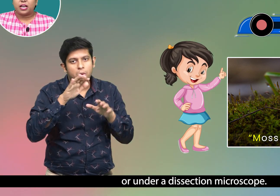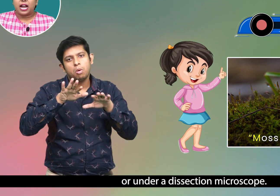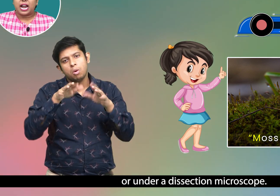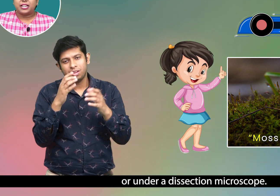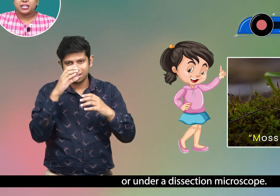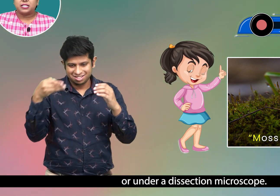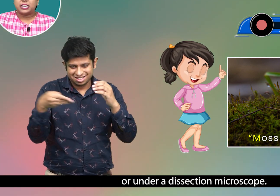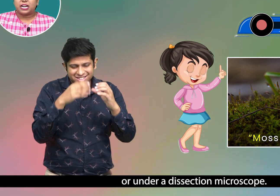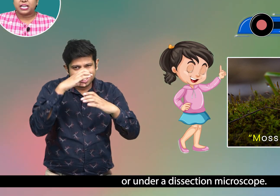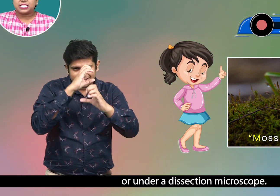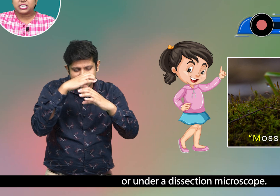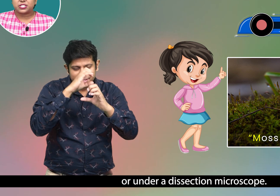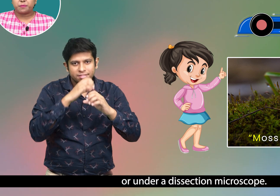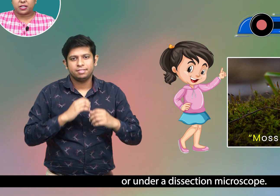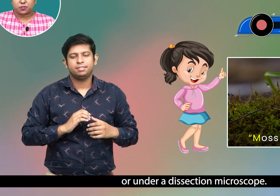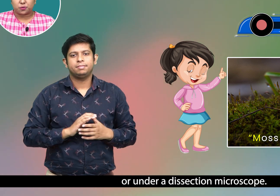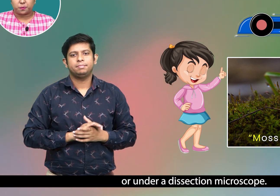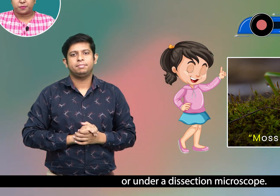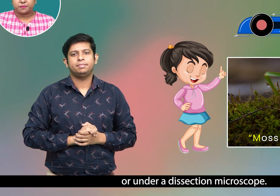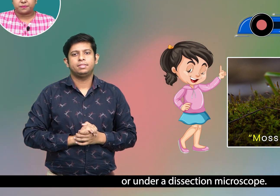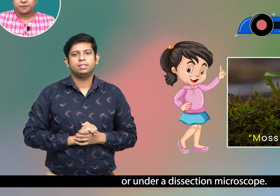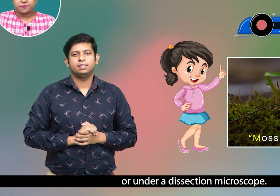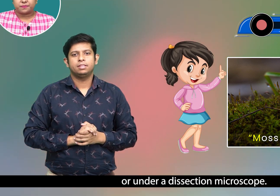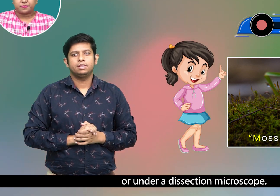or under a dissection microscope.